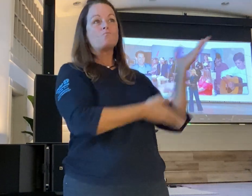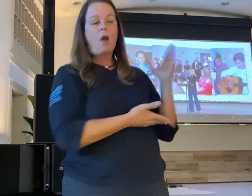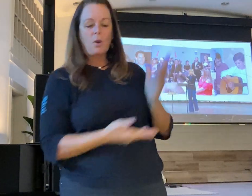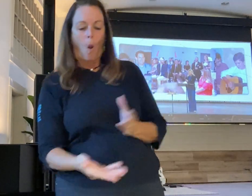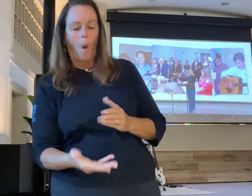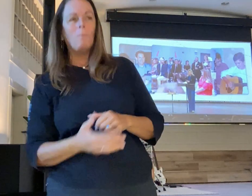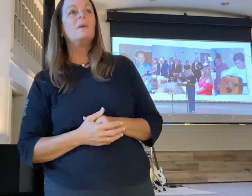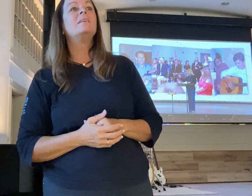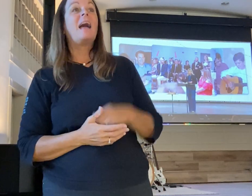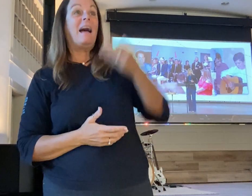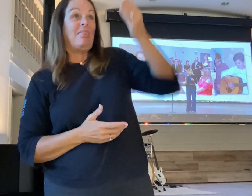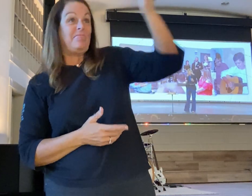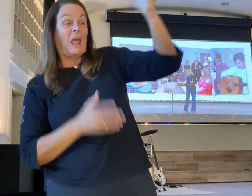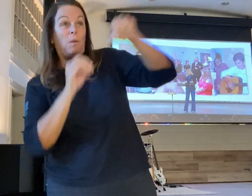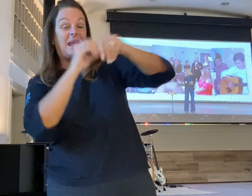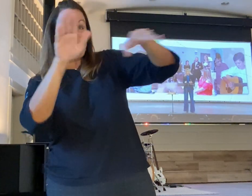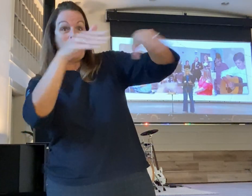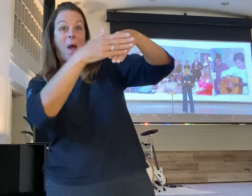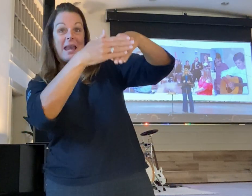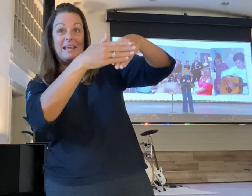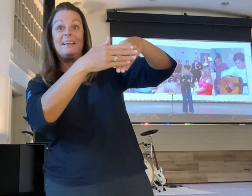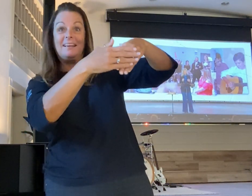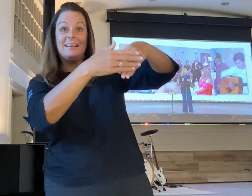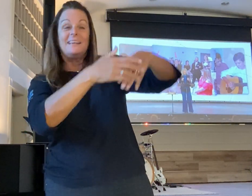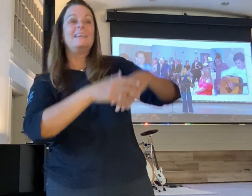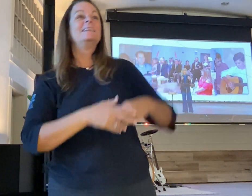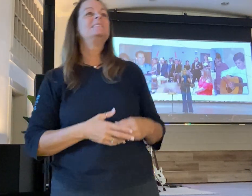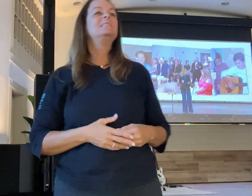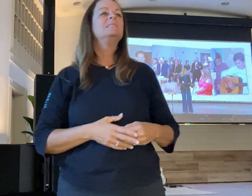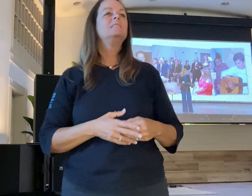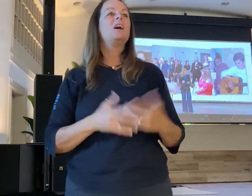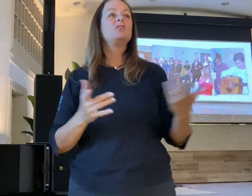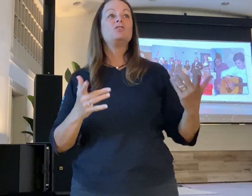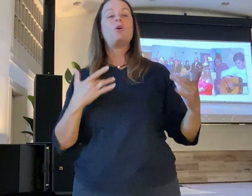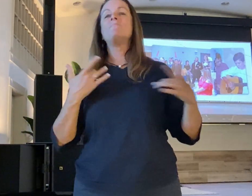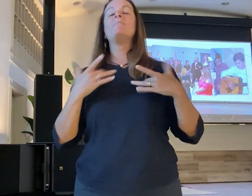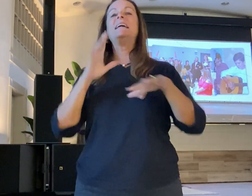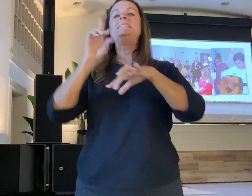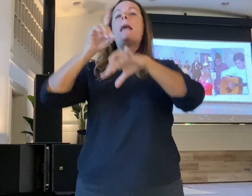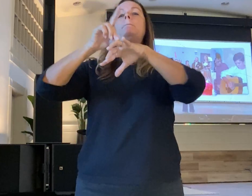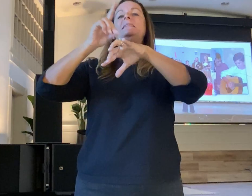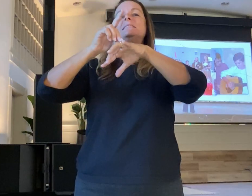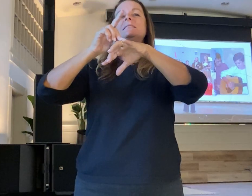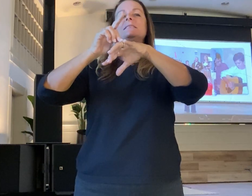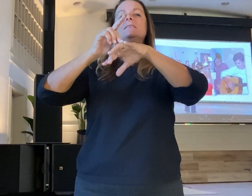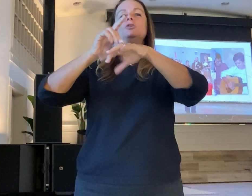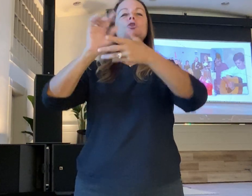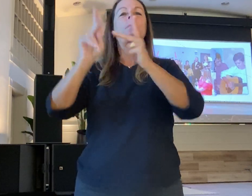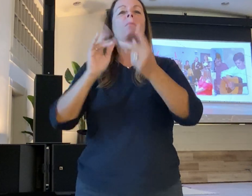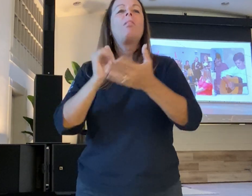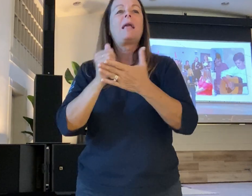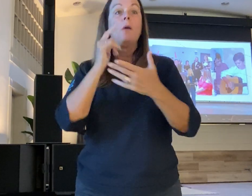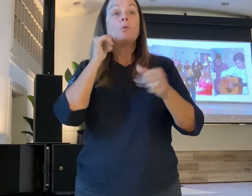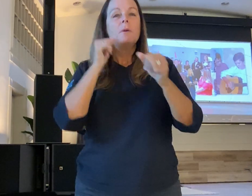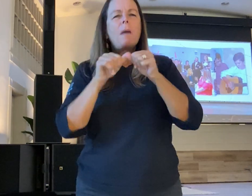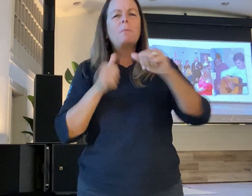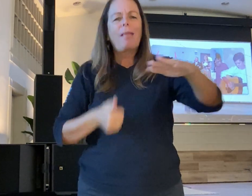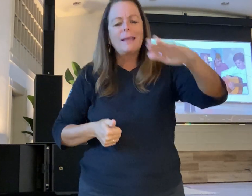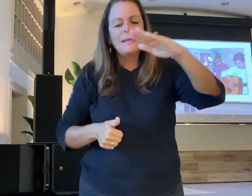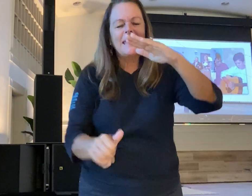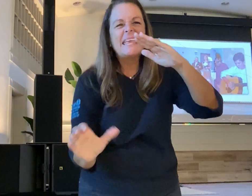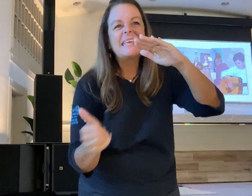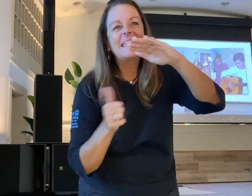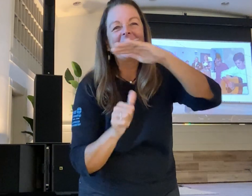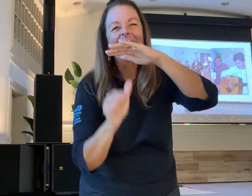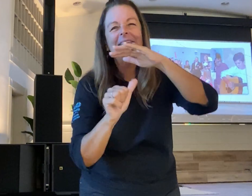him from the hospital. They were there on the wedding day. They've been diamonds in my life. And I know this is my story, but so many other people's story.